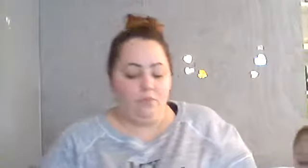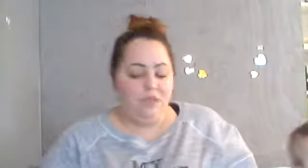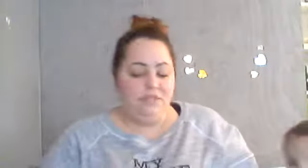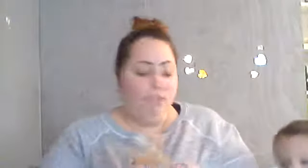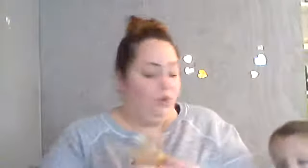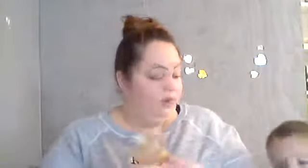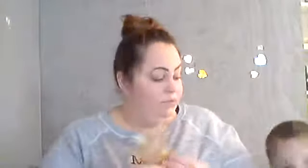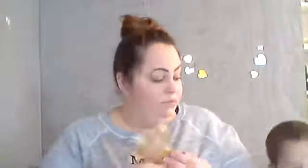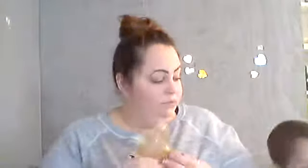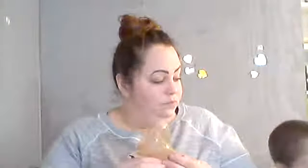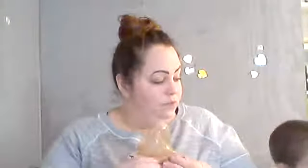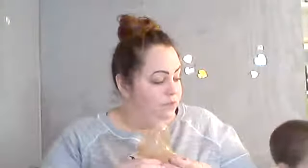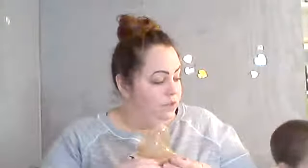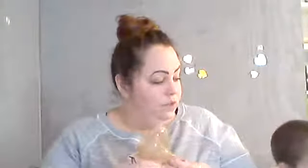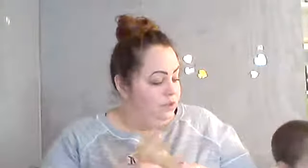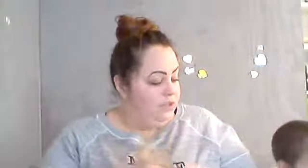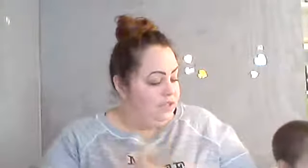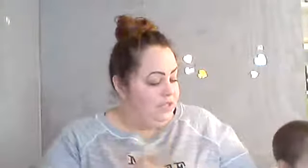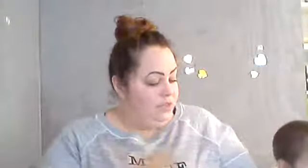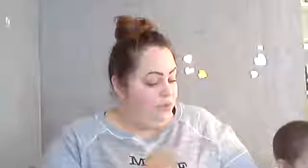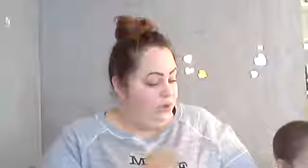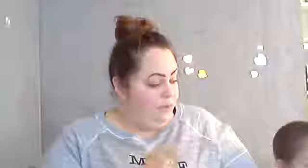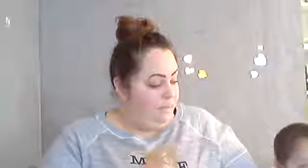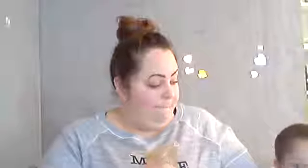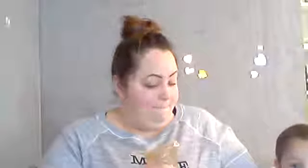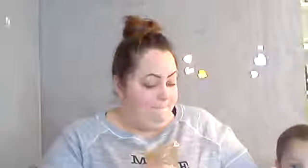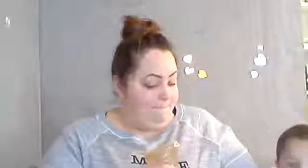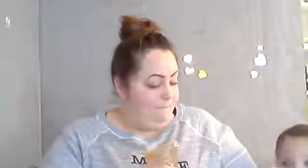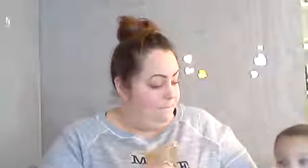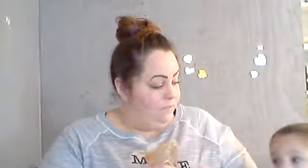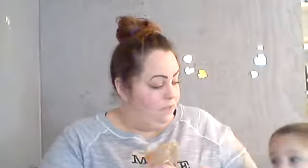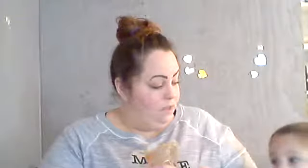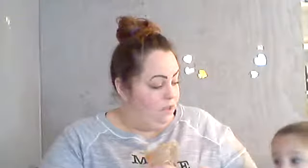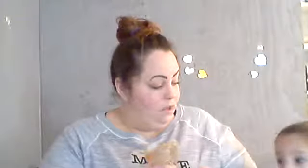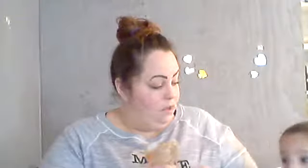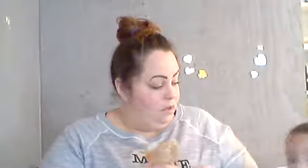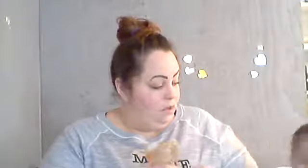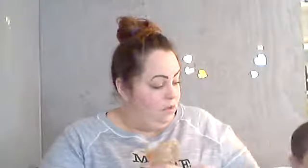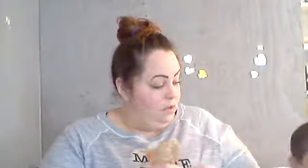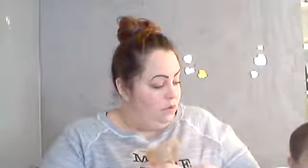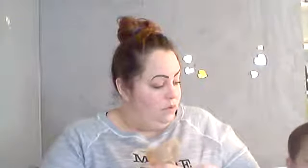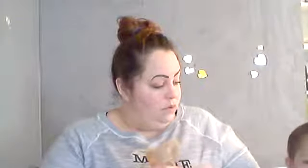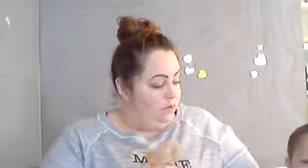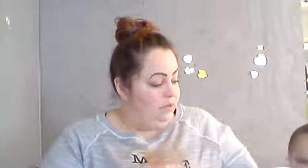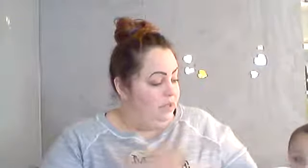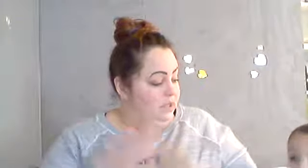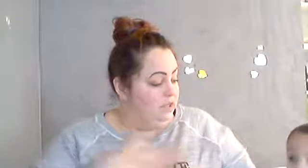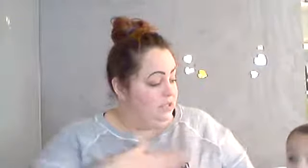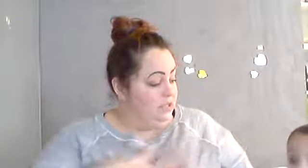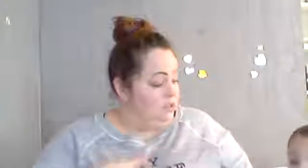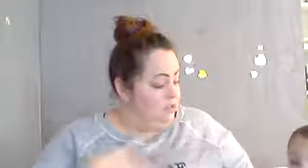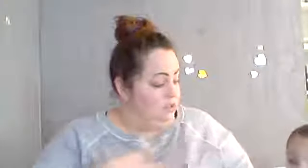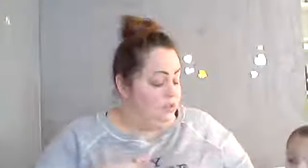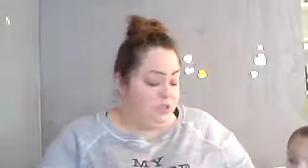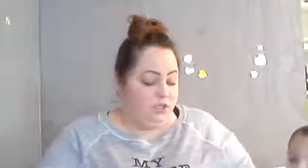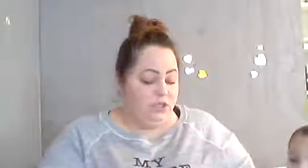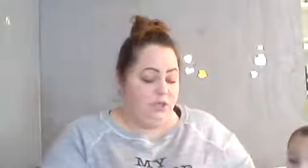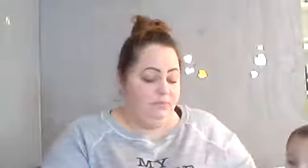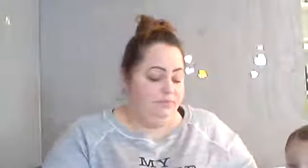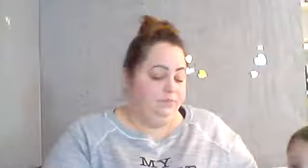Say more. No. Sign more. No. No. Please. Yes. Good job.